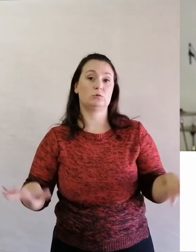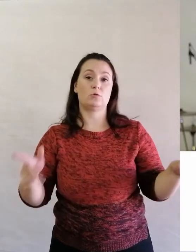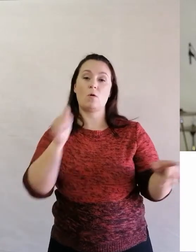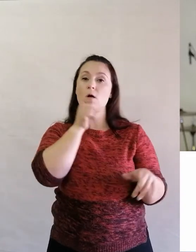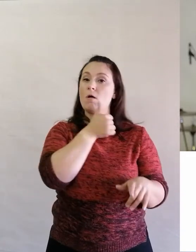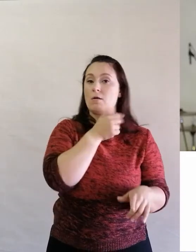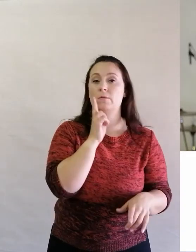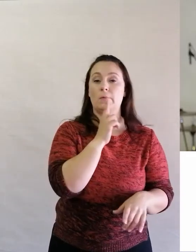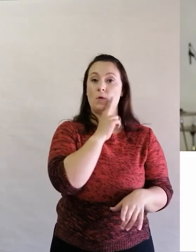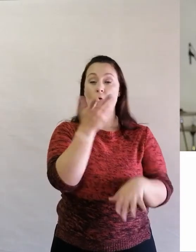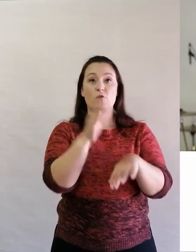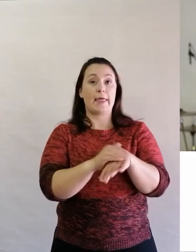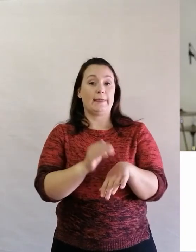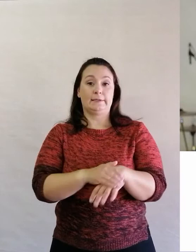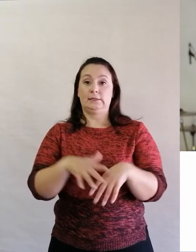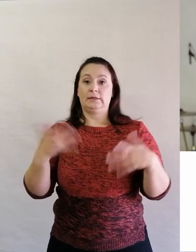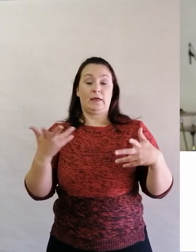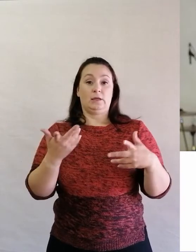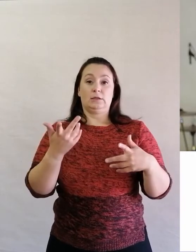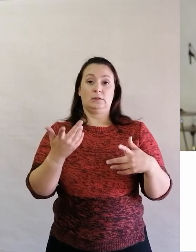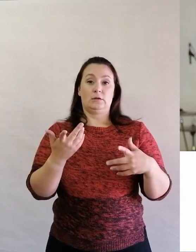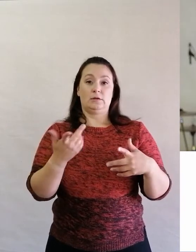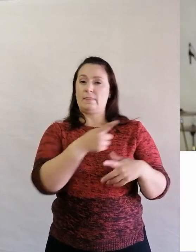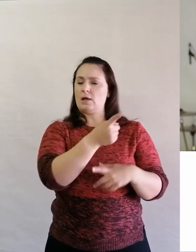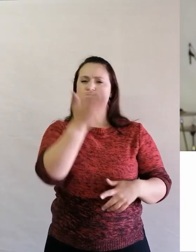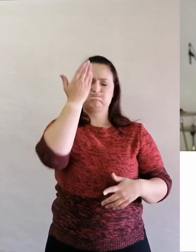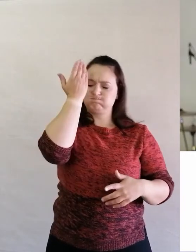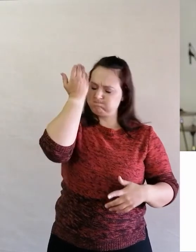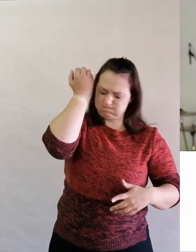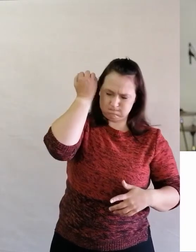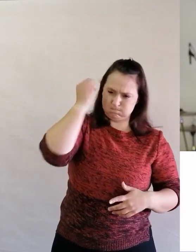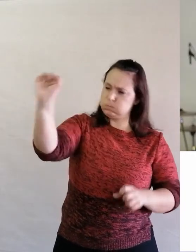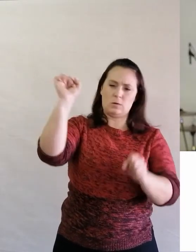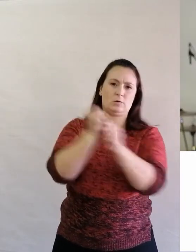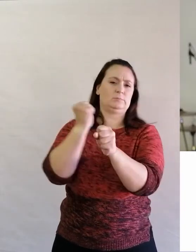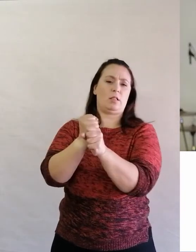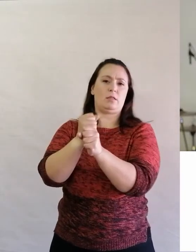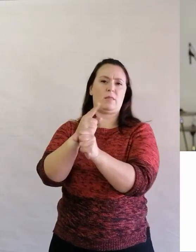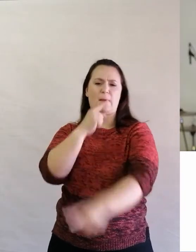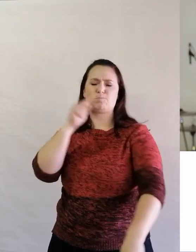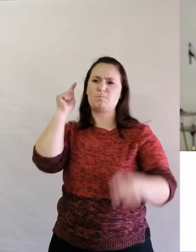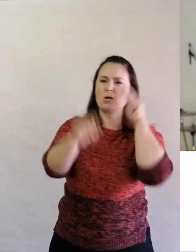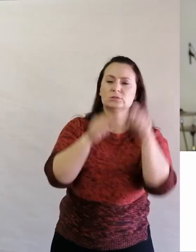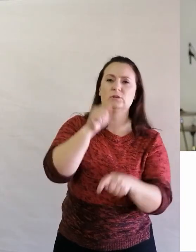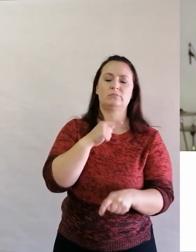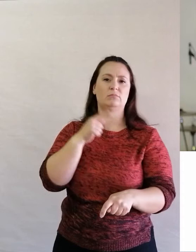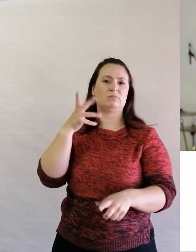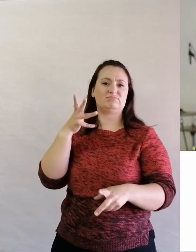and uncles or friends you have, or just totally radically opposed to the gospel. They're outspoken, they persecute you, they mock